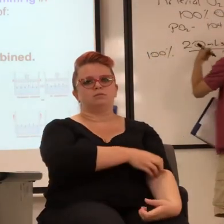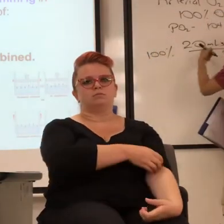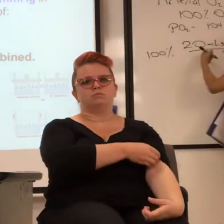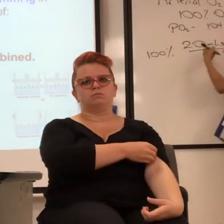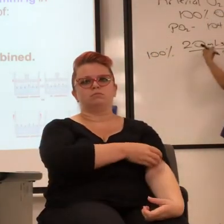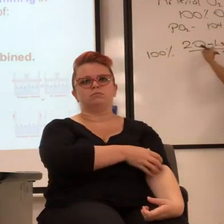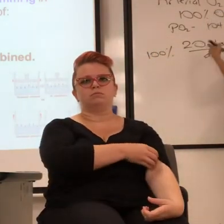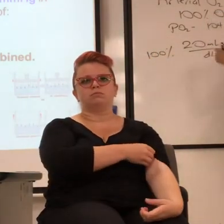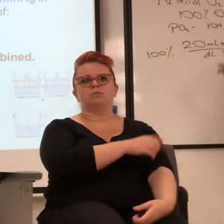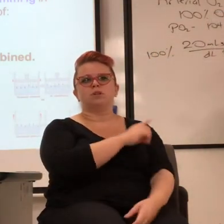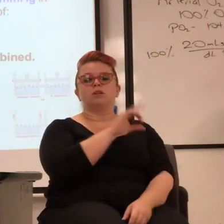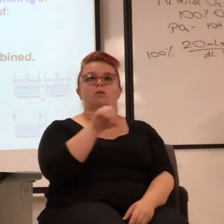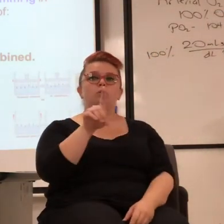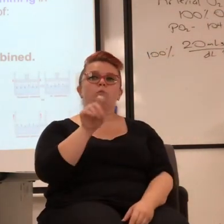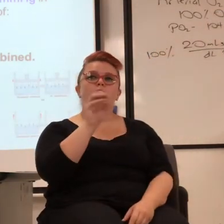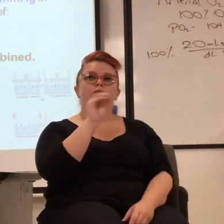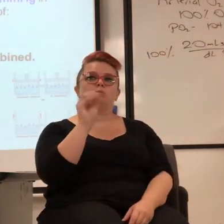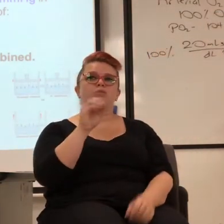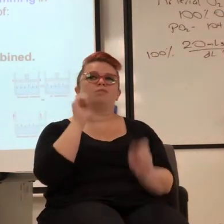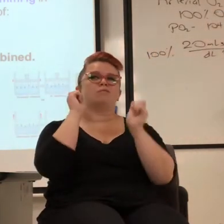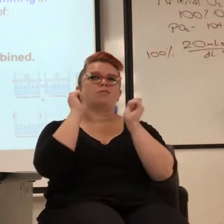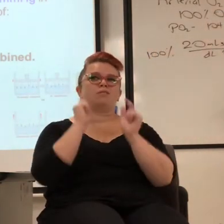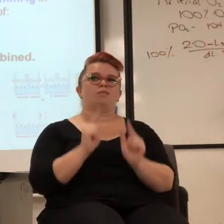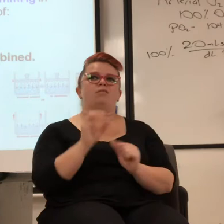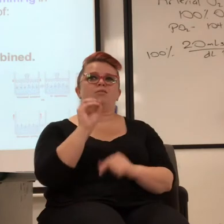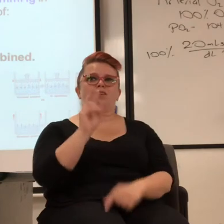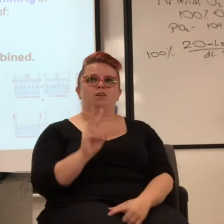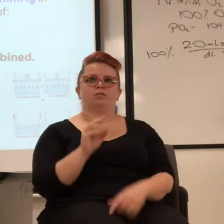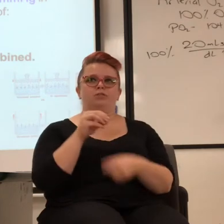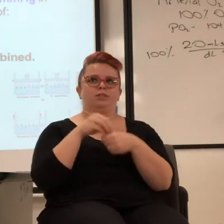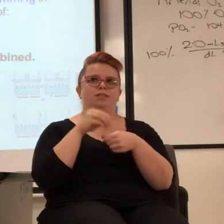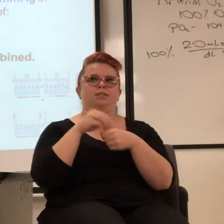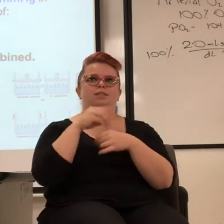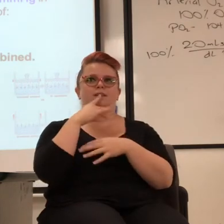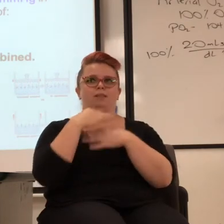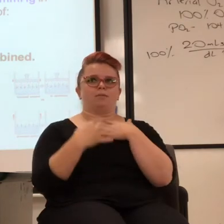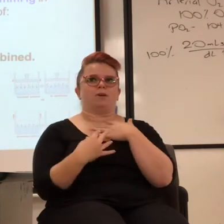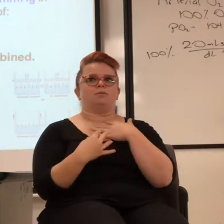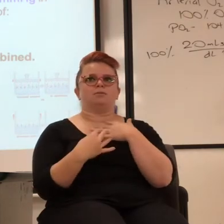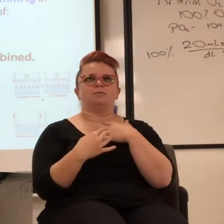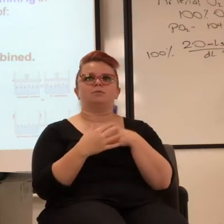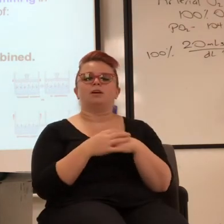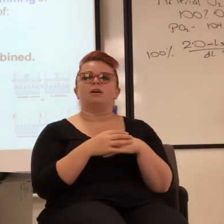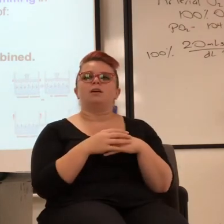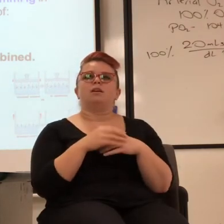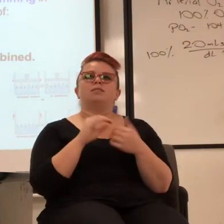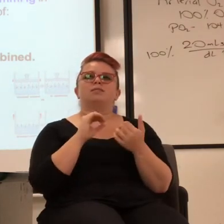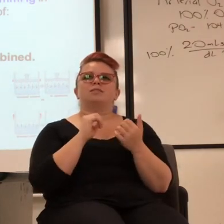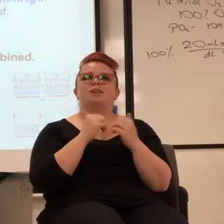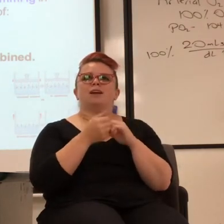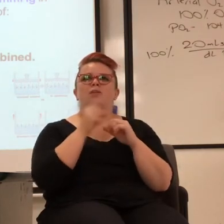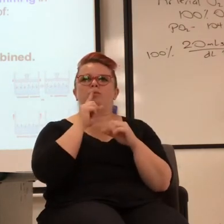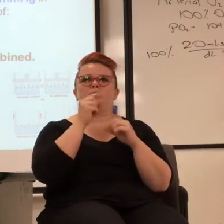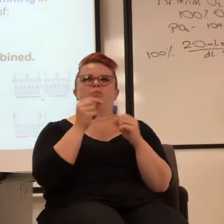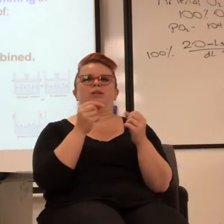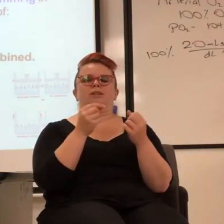That is 100% of all the oxygen in your blood. And here's how it breaks down.